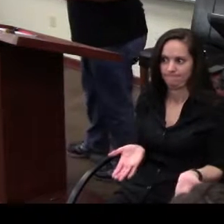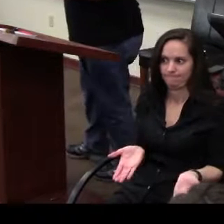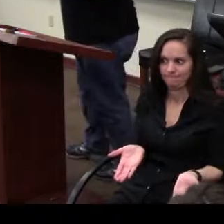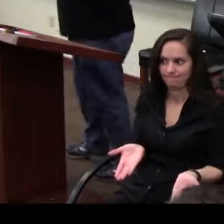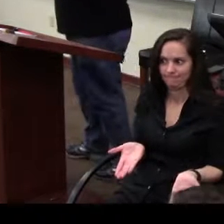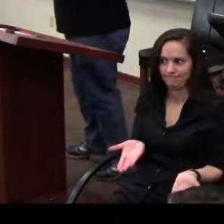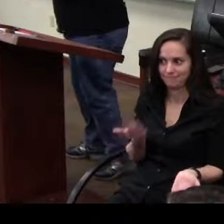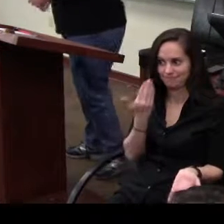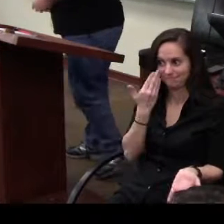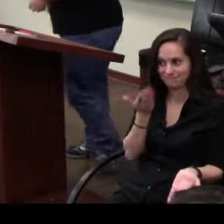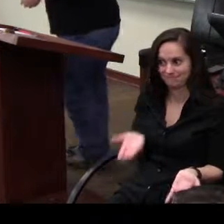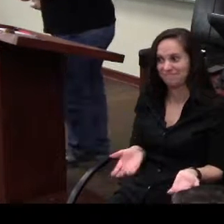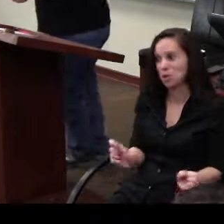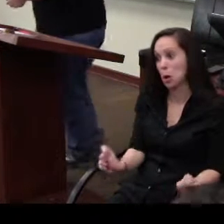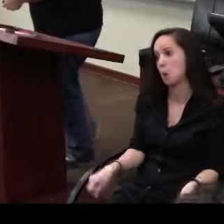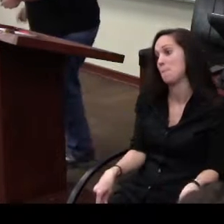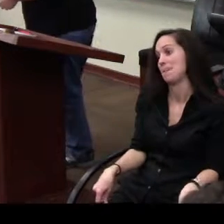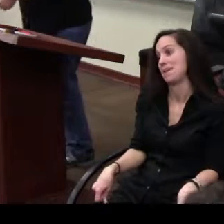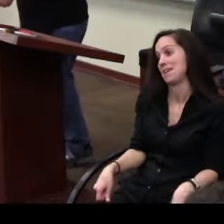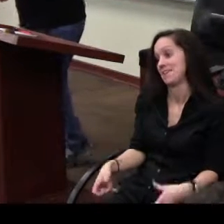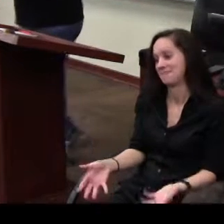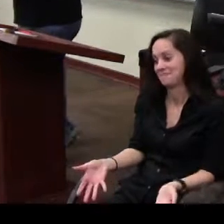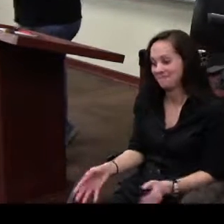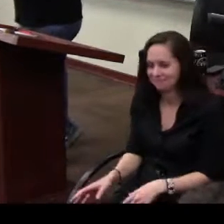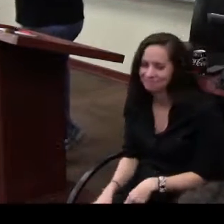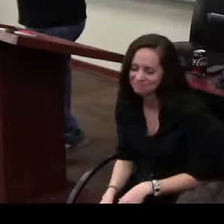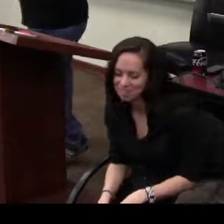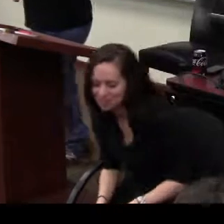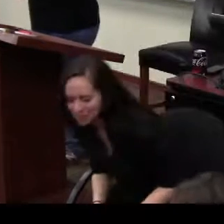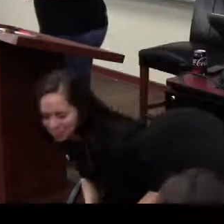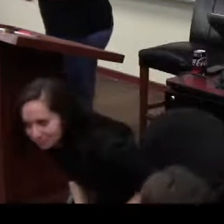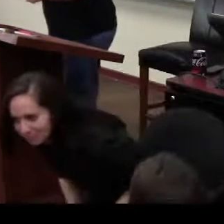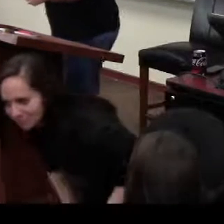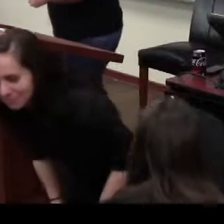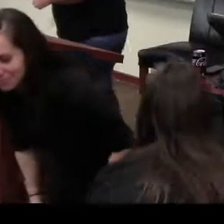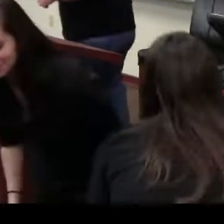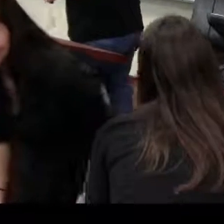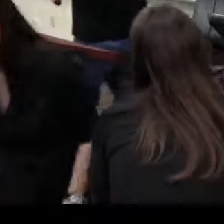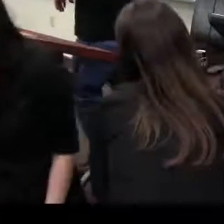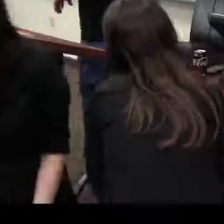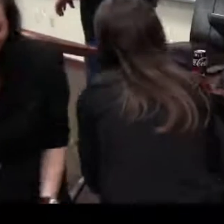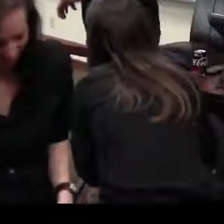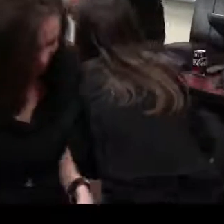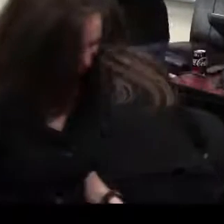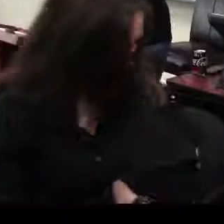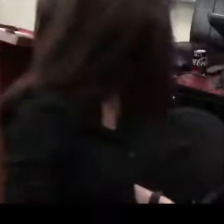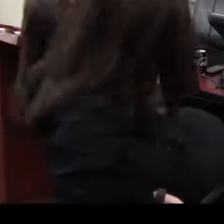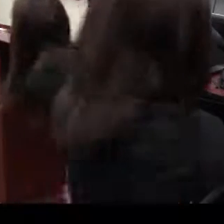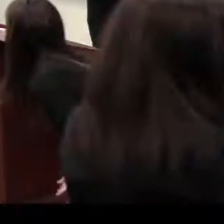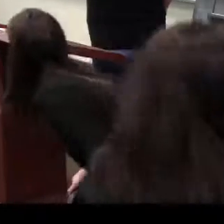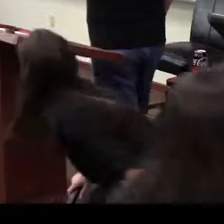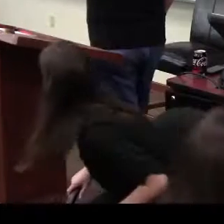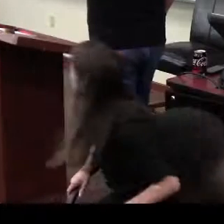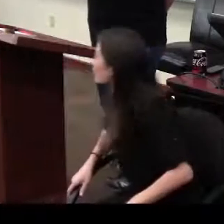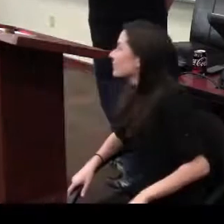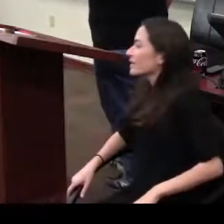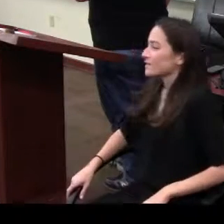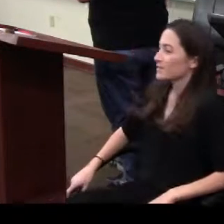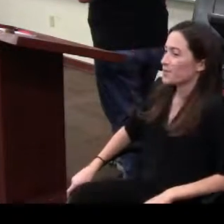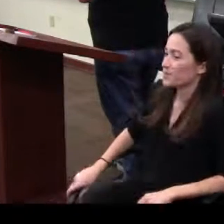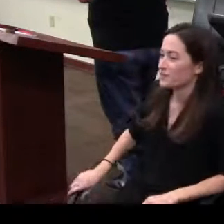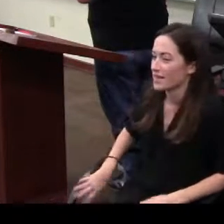a user's mindset. Something's wrong with my machine. I'll go see if it works at work. Sure enough, right? So this